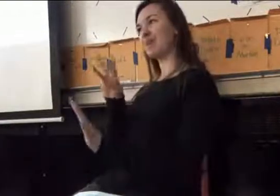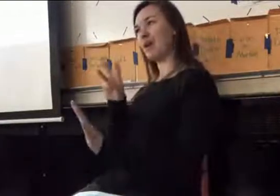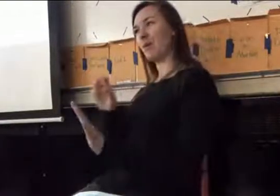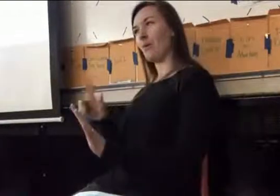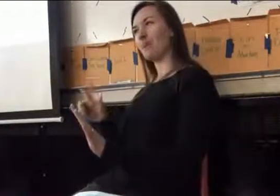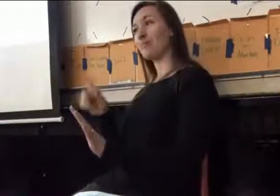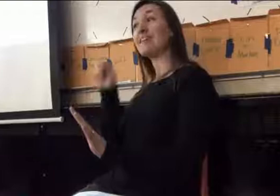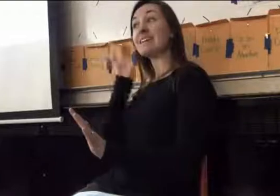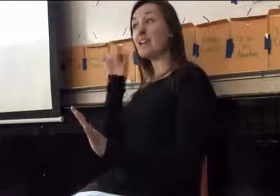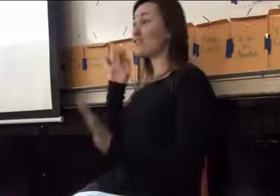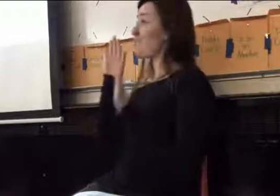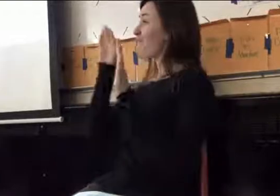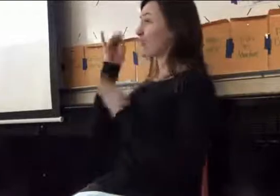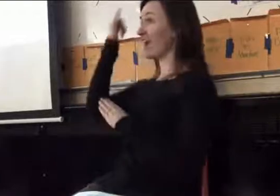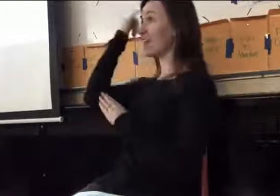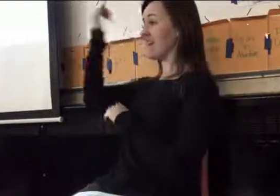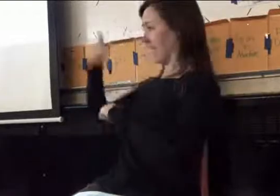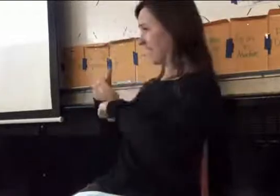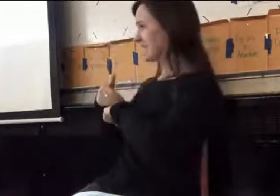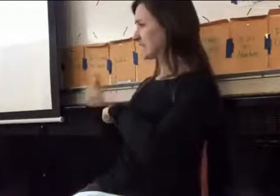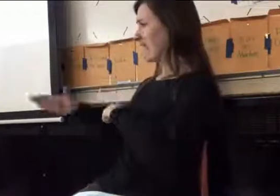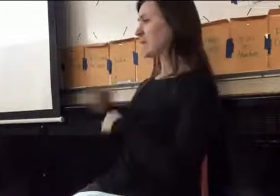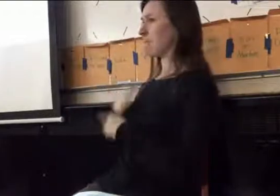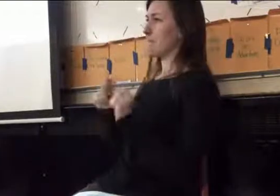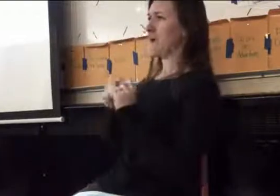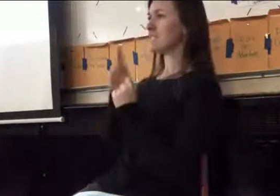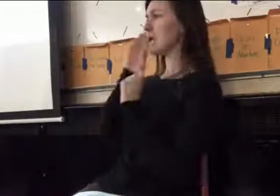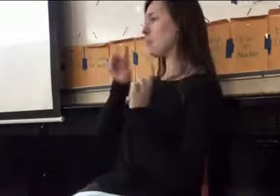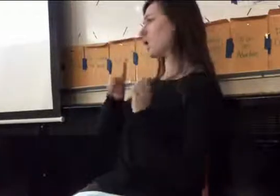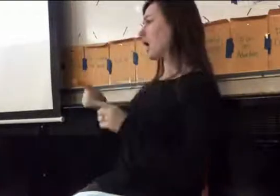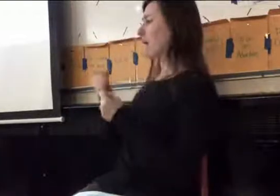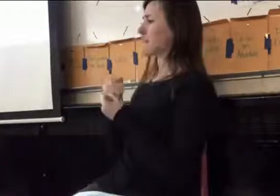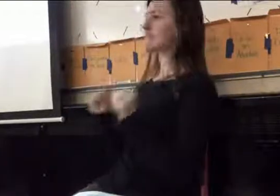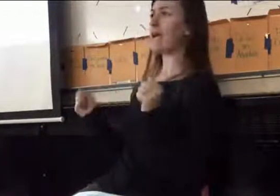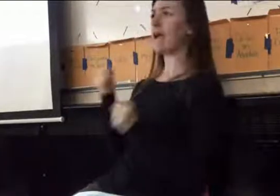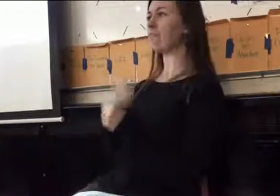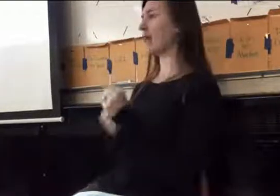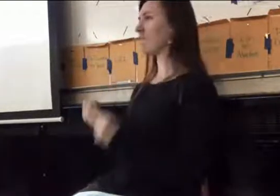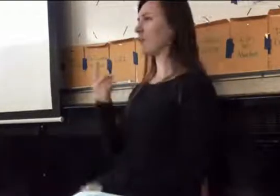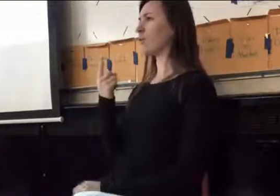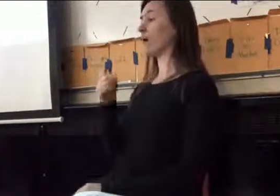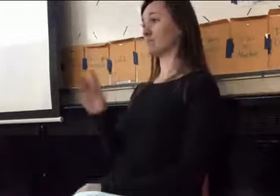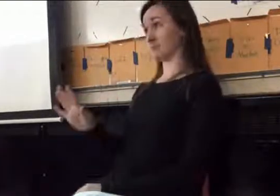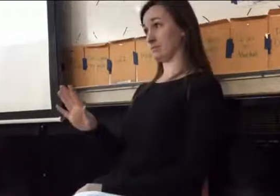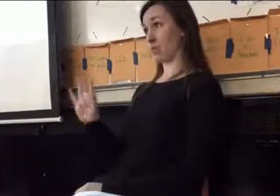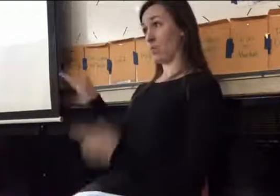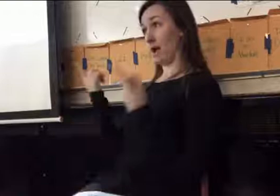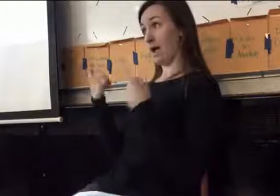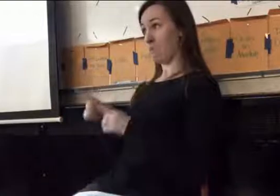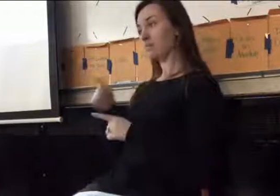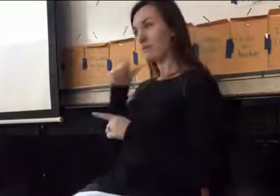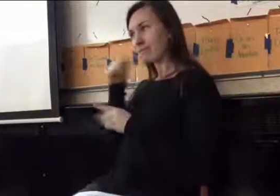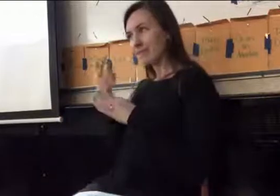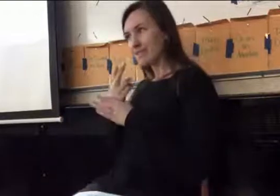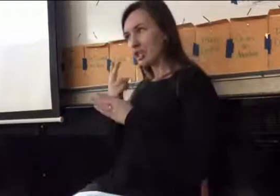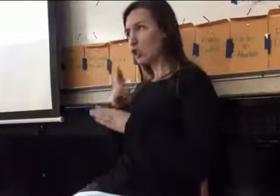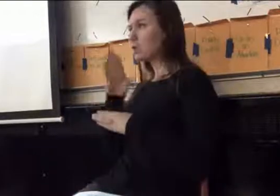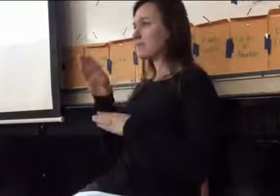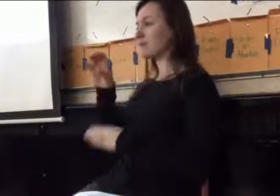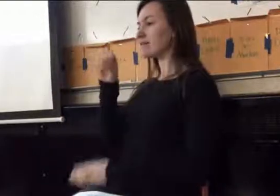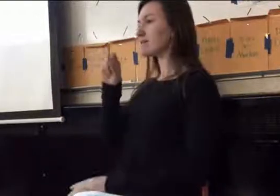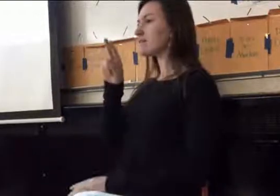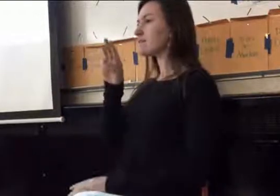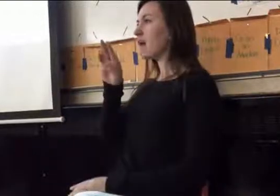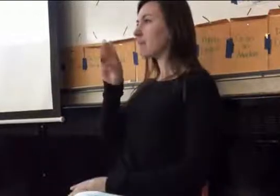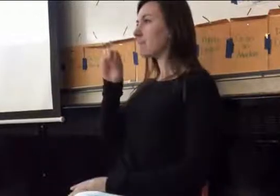like a great idea. And he sends it over, sends his team over, they're going to save everybody. Well, here's the thing. They didn't end up using his submarine. And